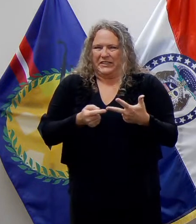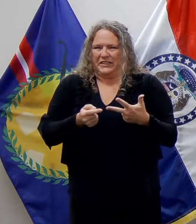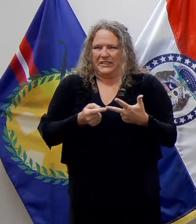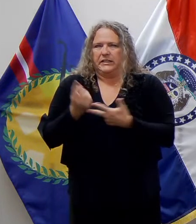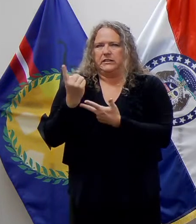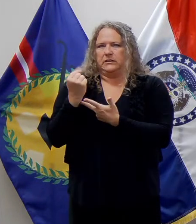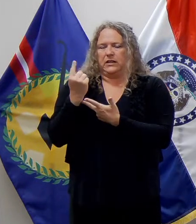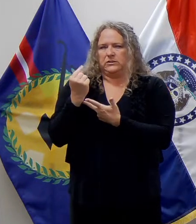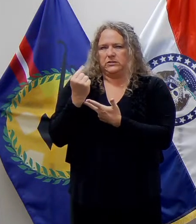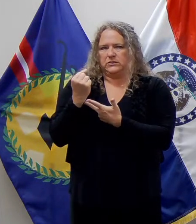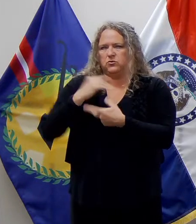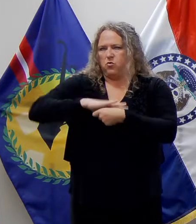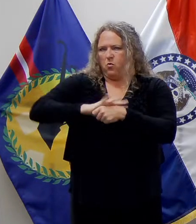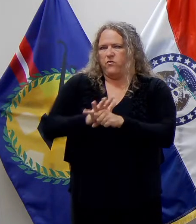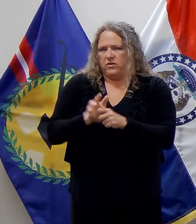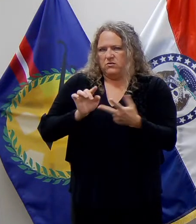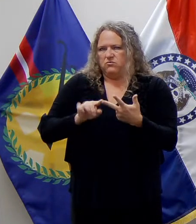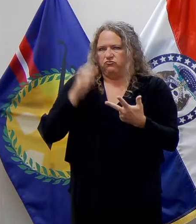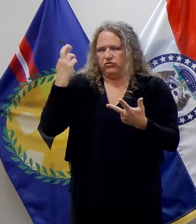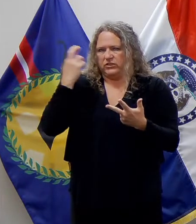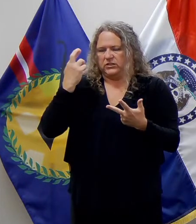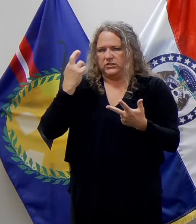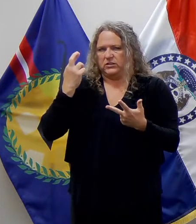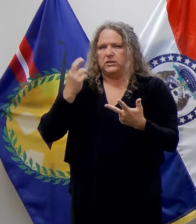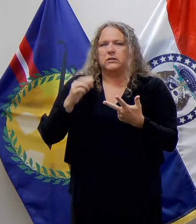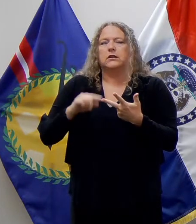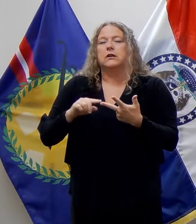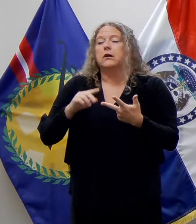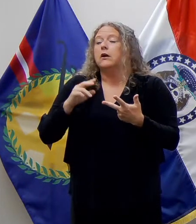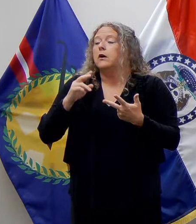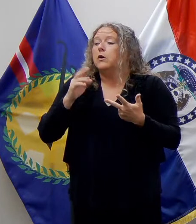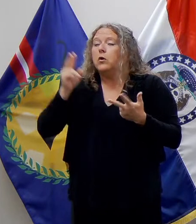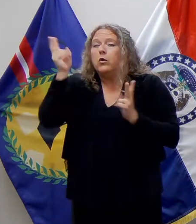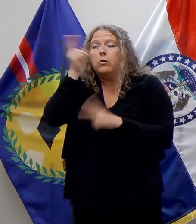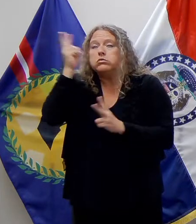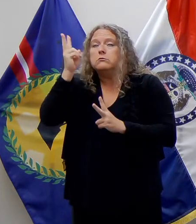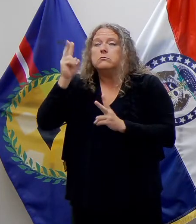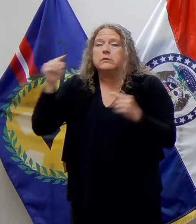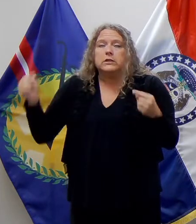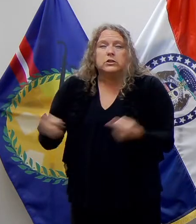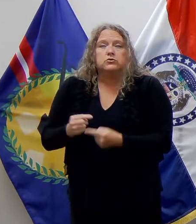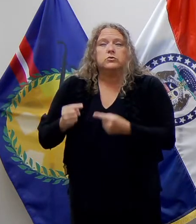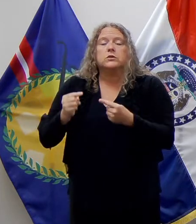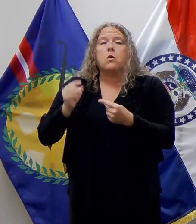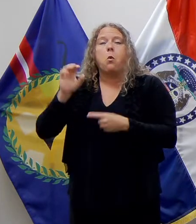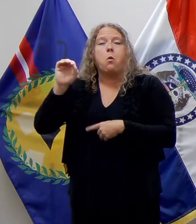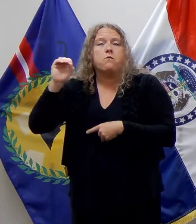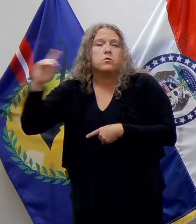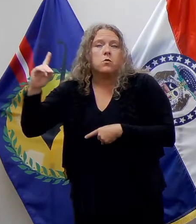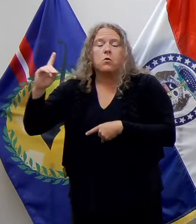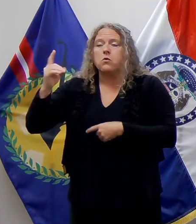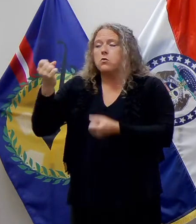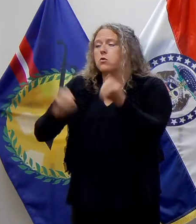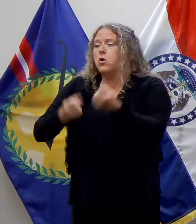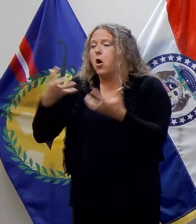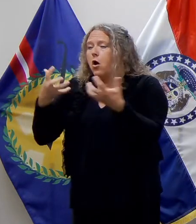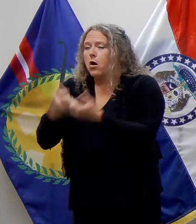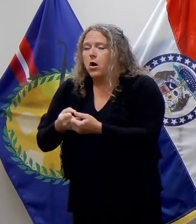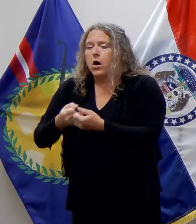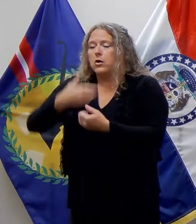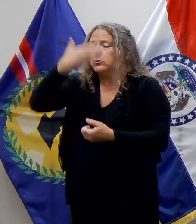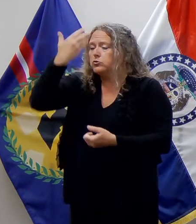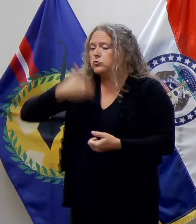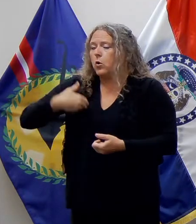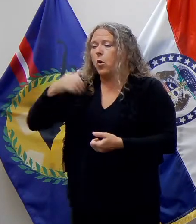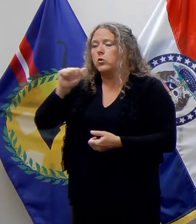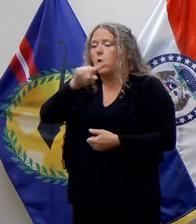last year. That put it ahead of unintentional injuries such as overdoses and car crashes, strokes, Alzheimer's, chronic